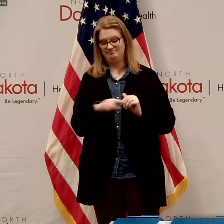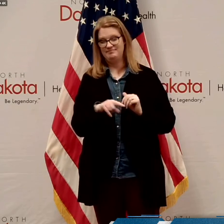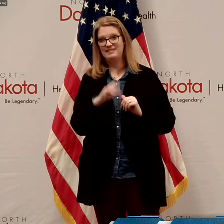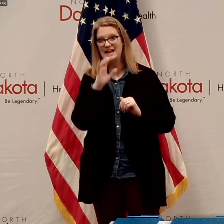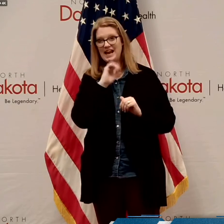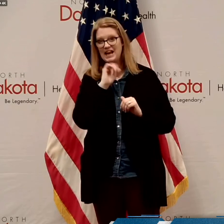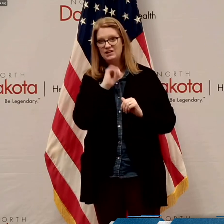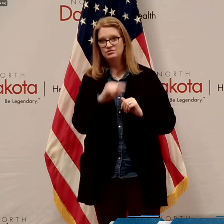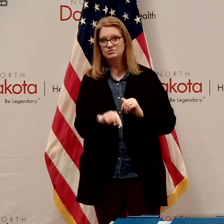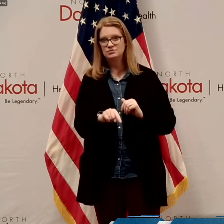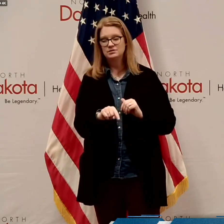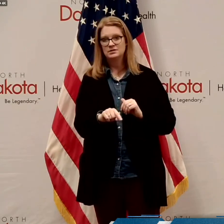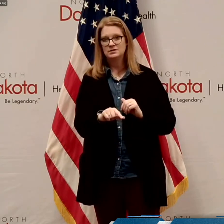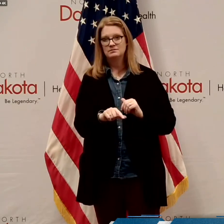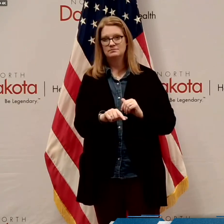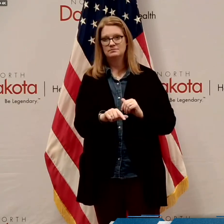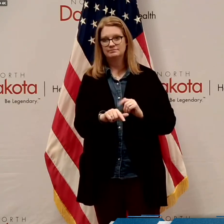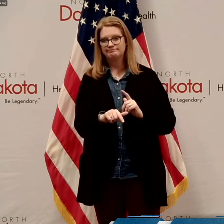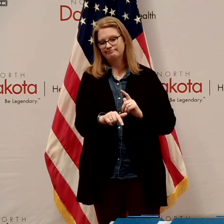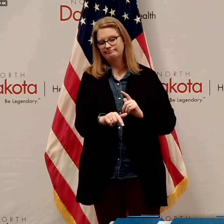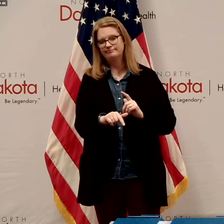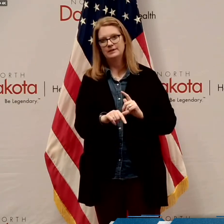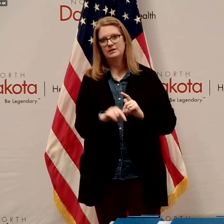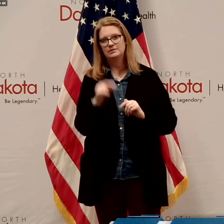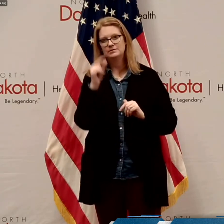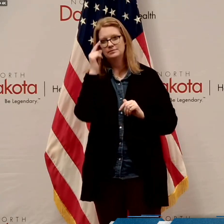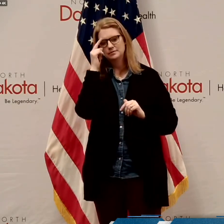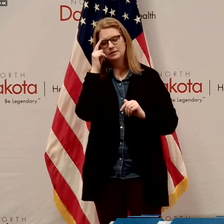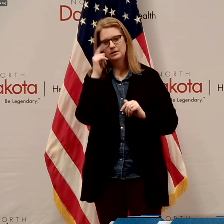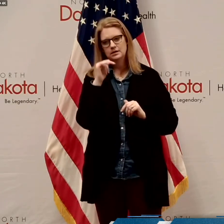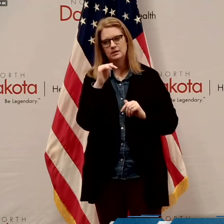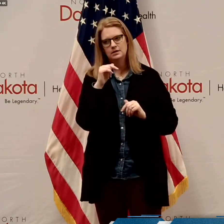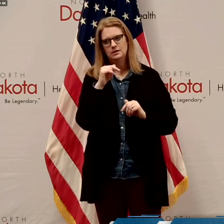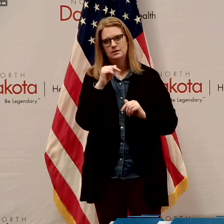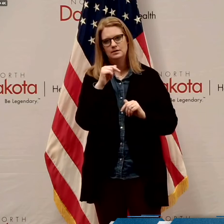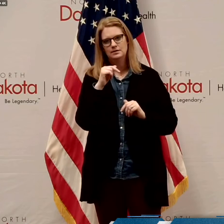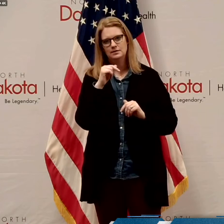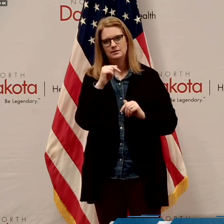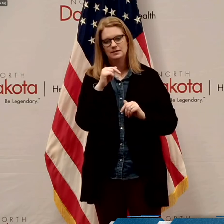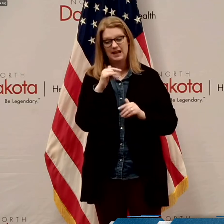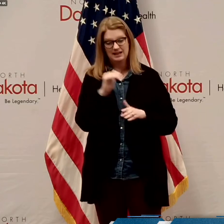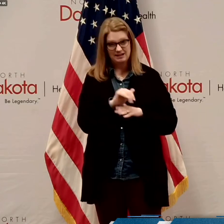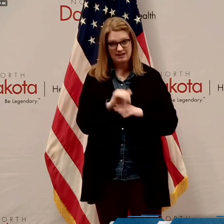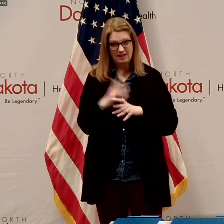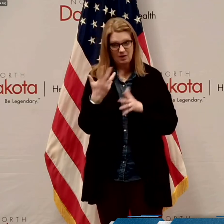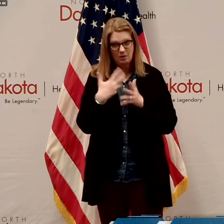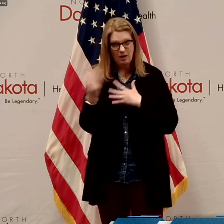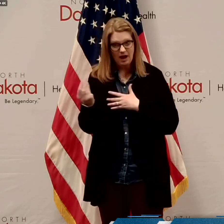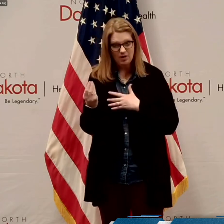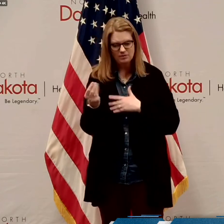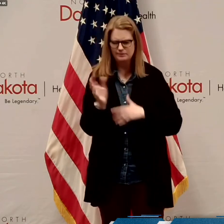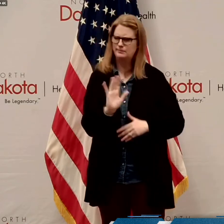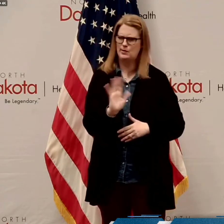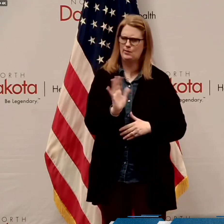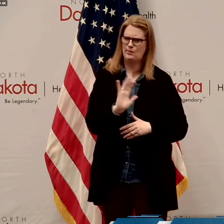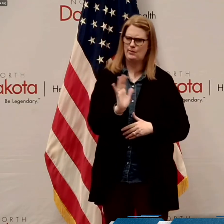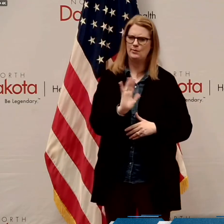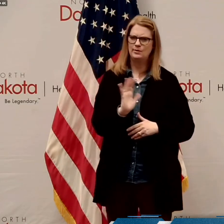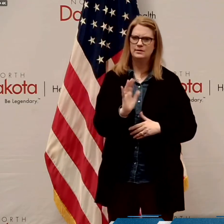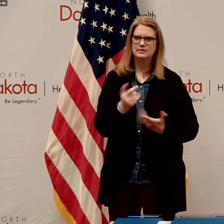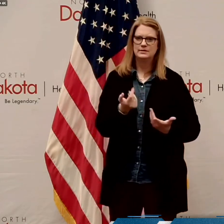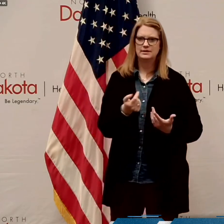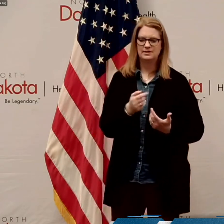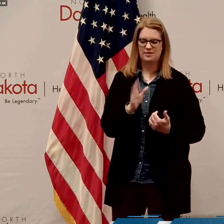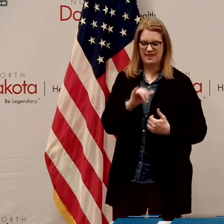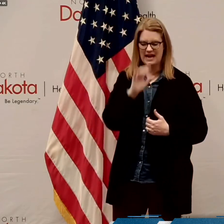age, are probably, they're not going out at night. And they're maybe not, if kids that are